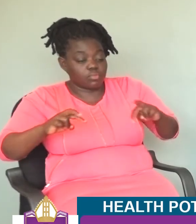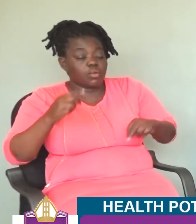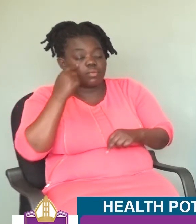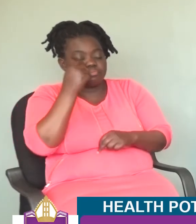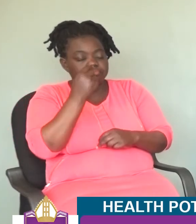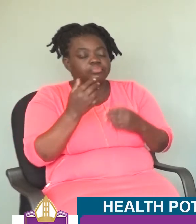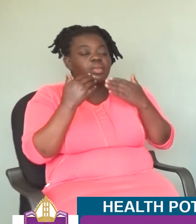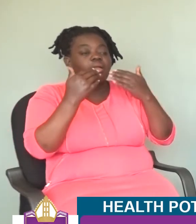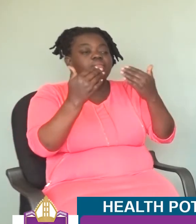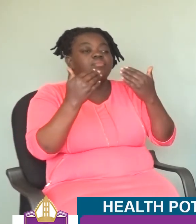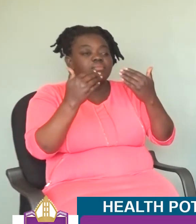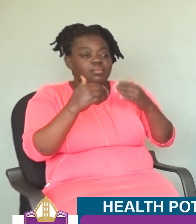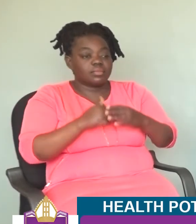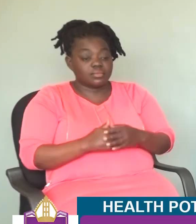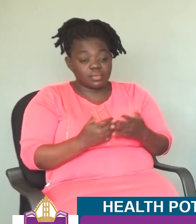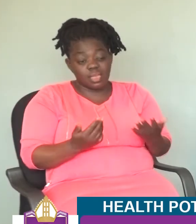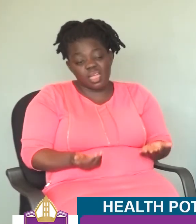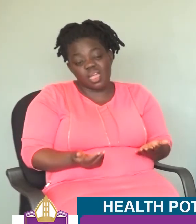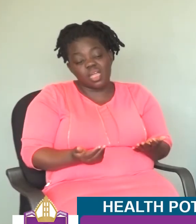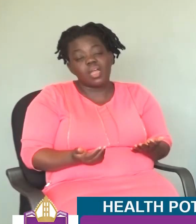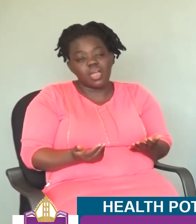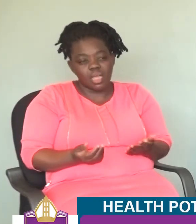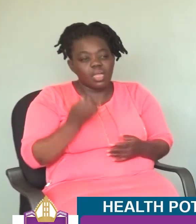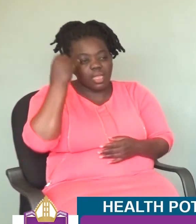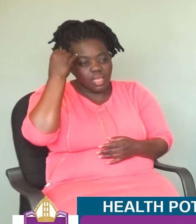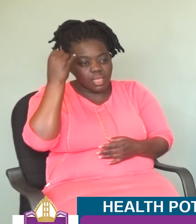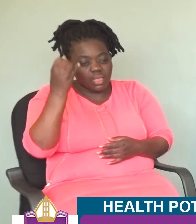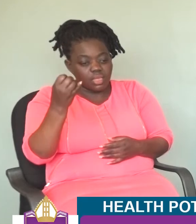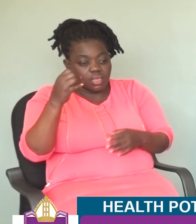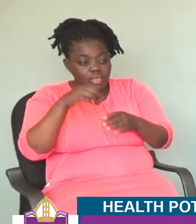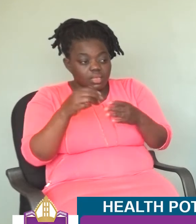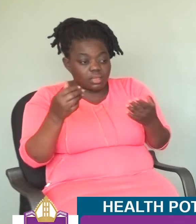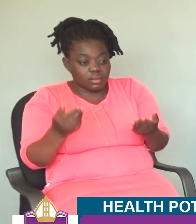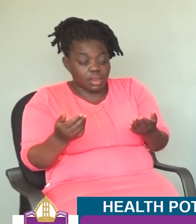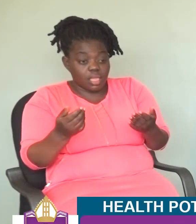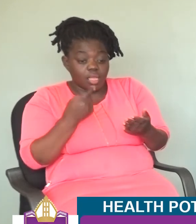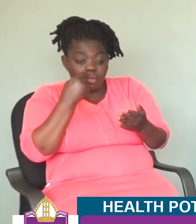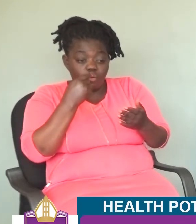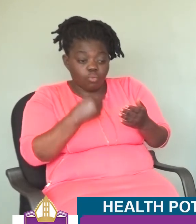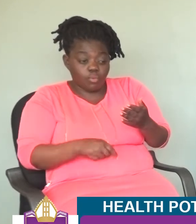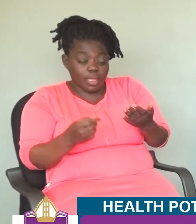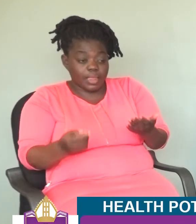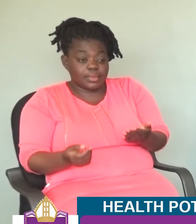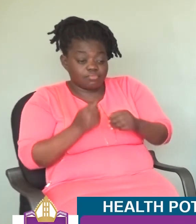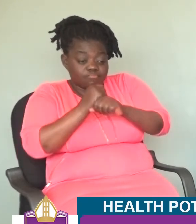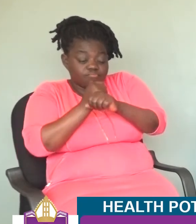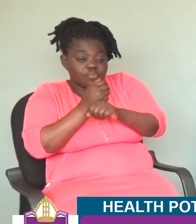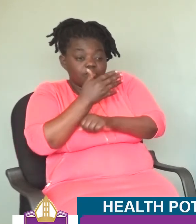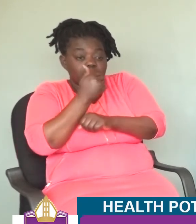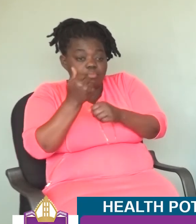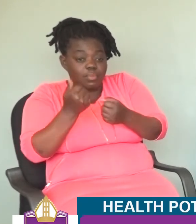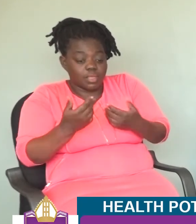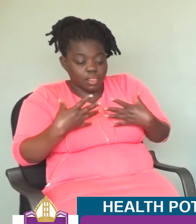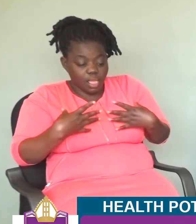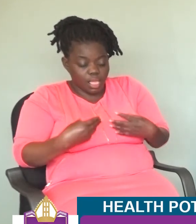Thank you, Mr. Mukalazi. The idea of checkup is, we in medicine we say prevention is better than cure. And